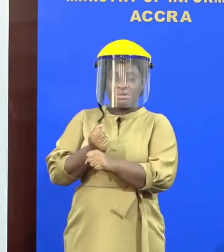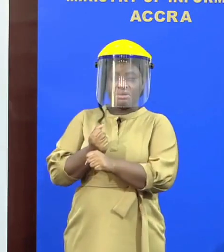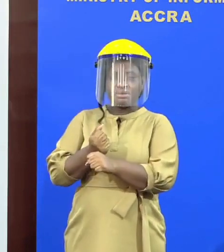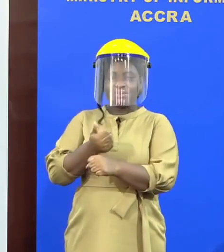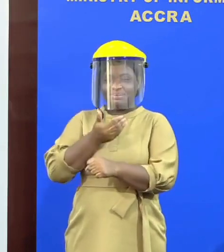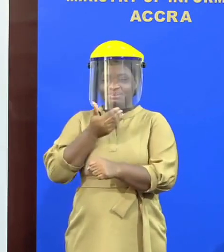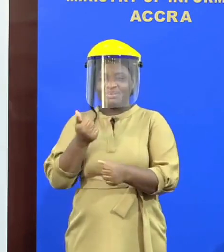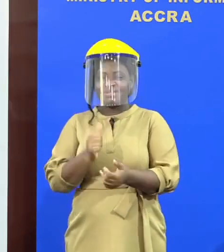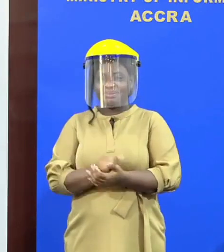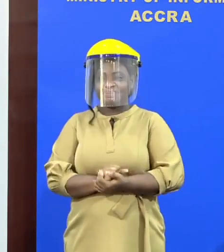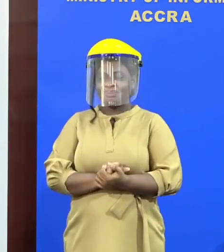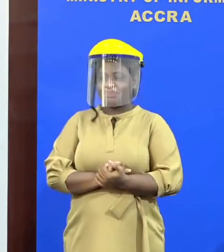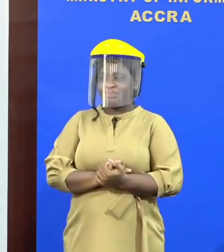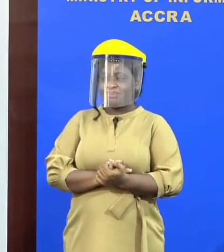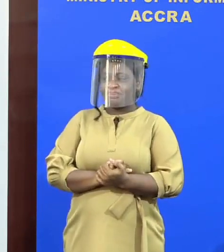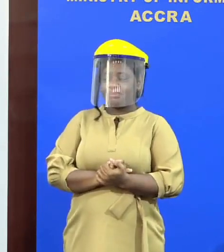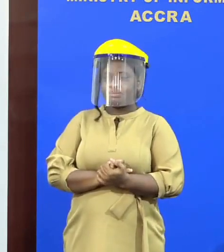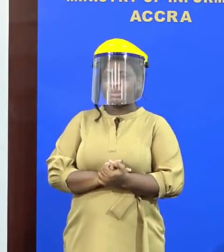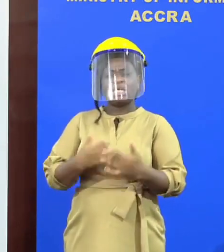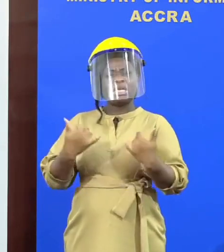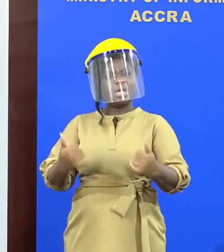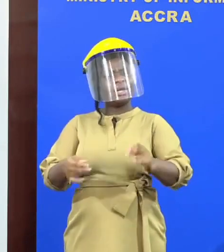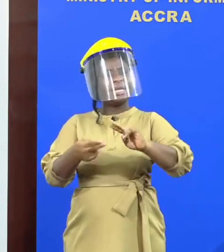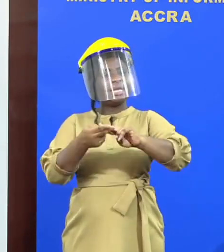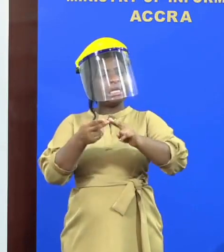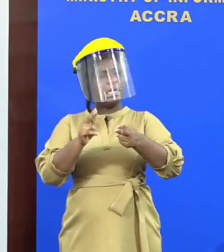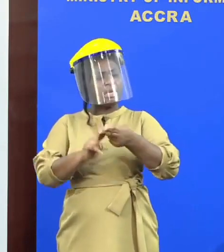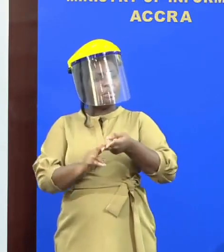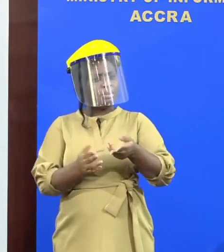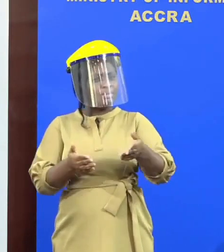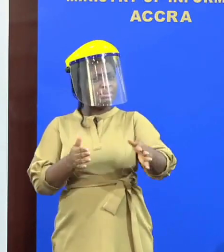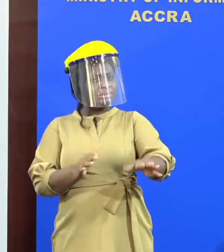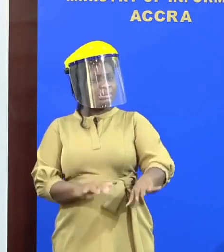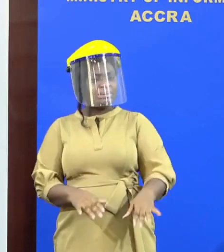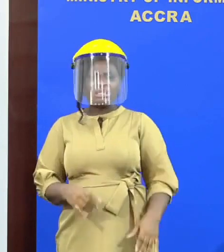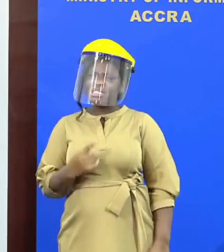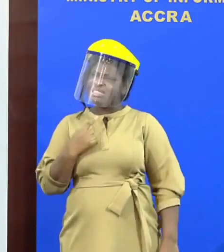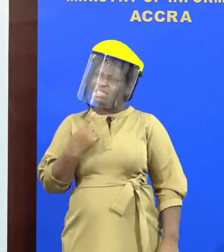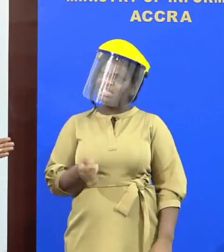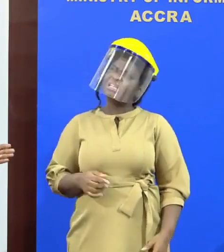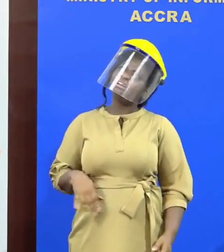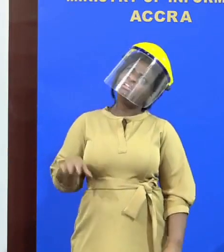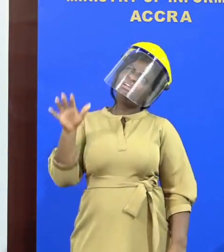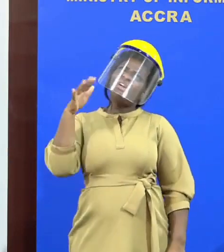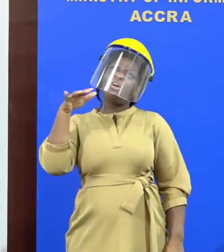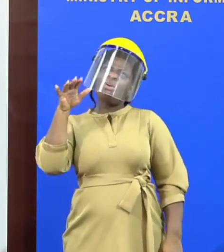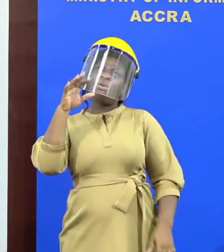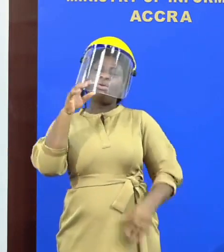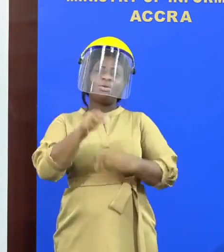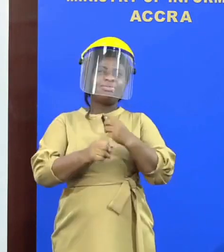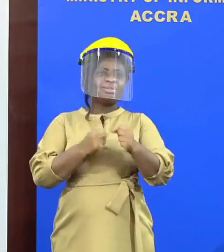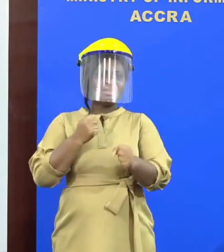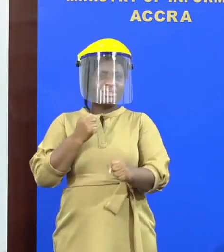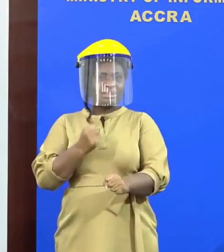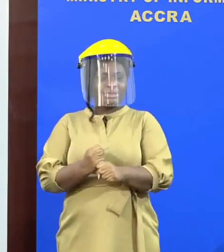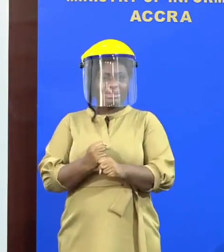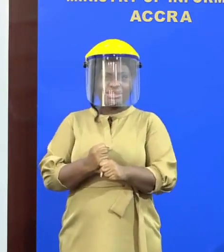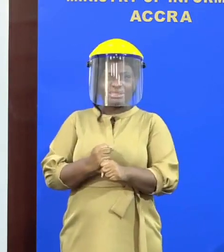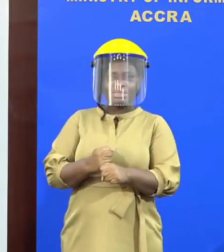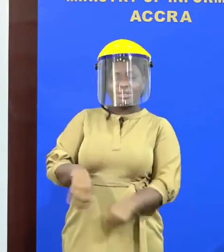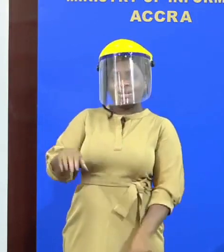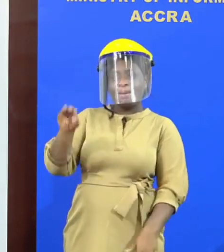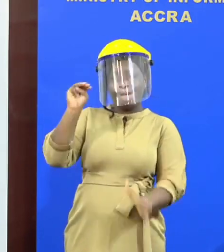better. The total number of deaths, as was mentioned, you see, you are looking at the whole of the year, when we started from the 12th of March